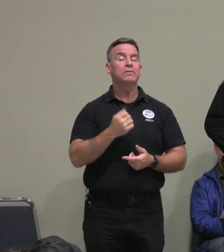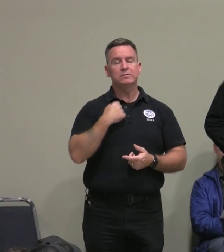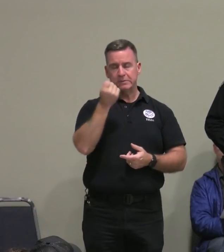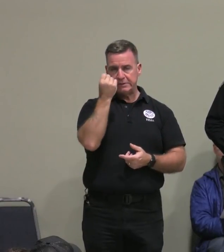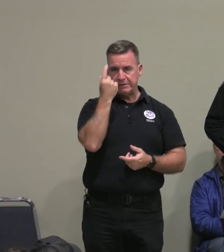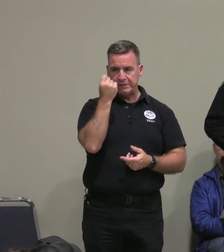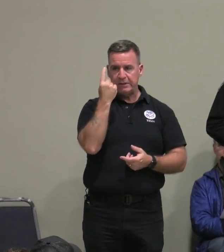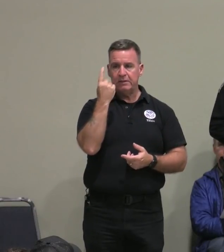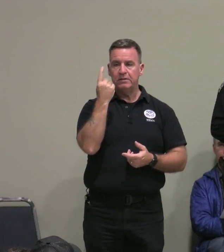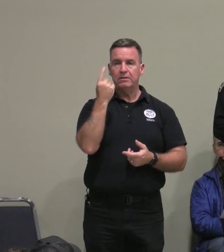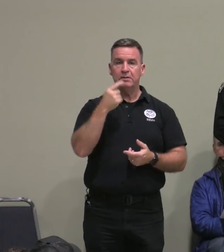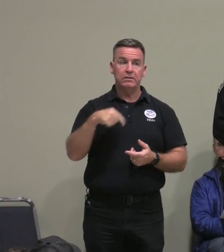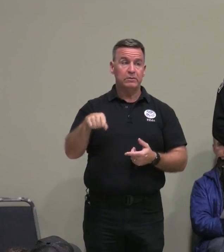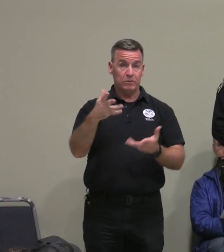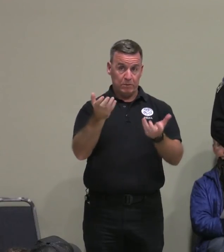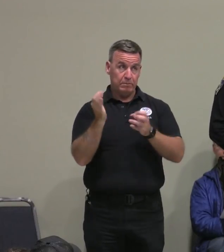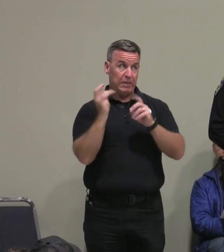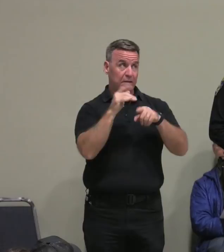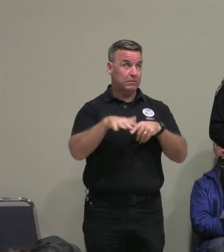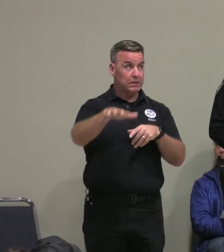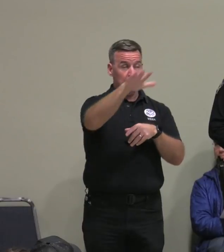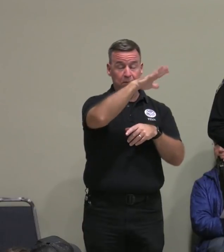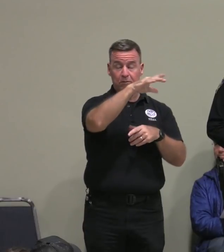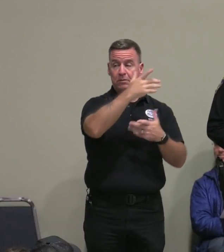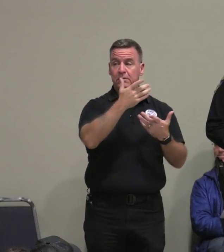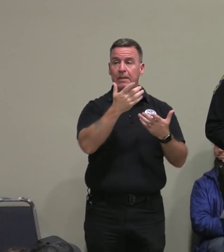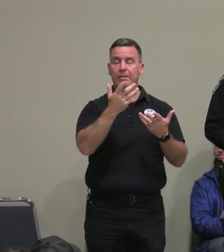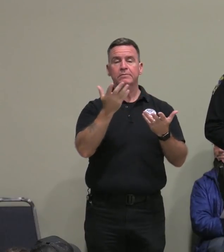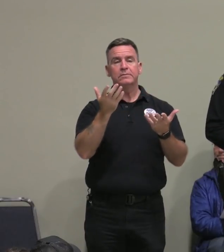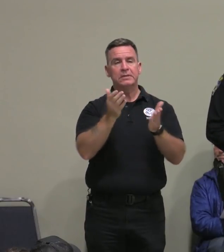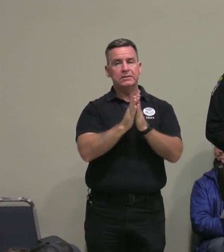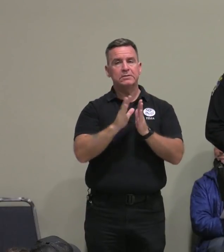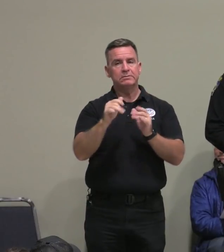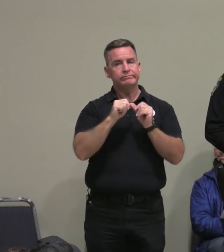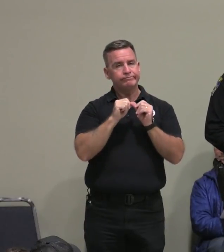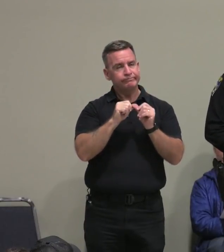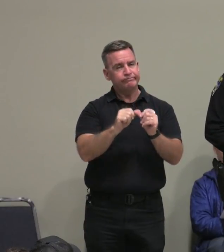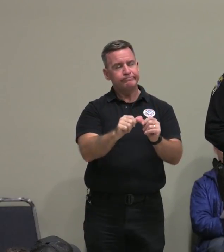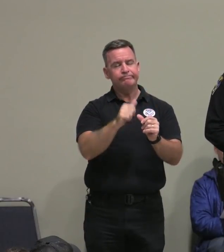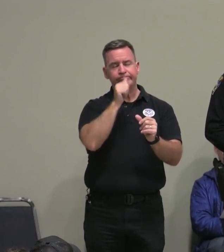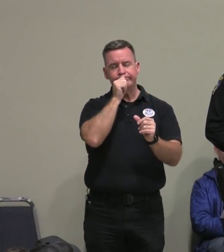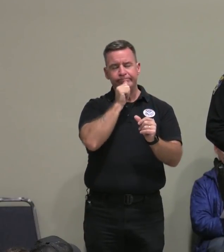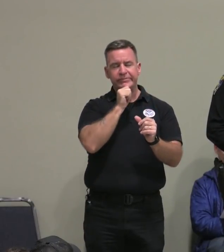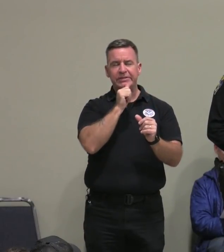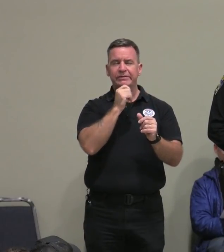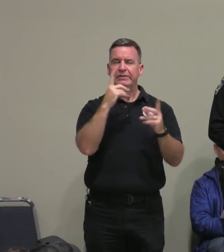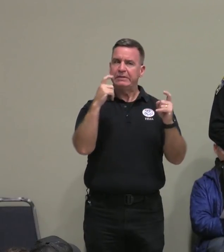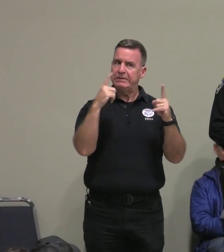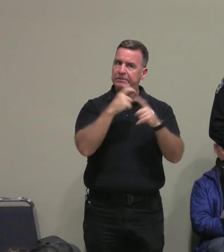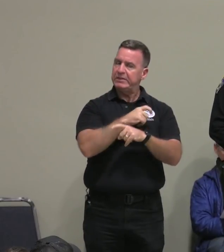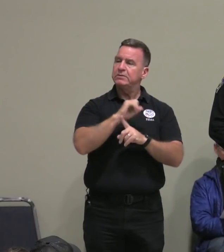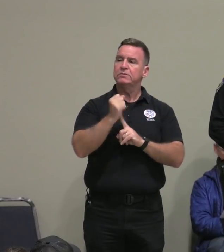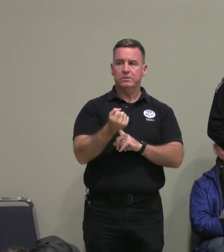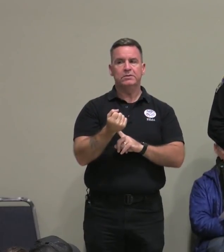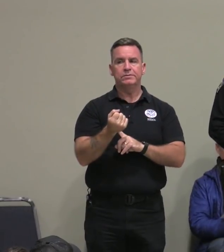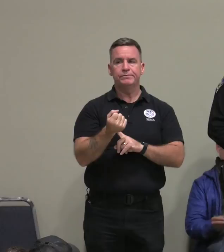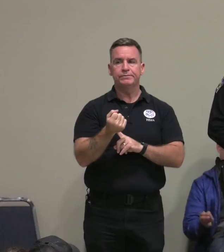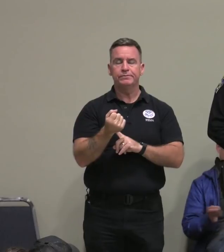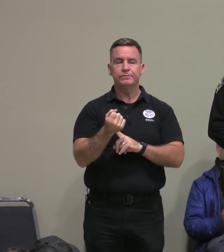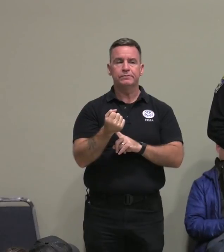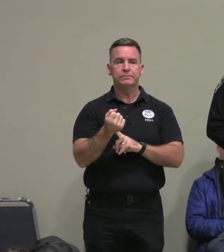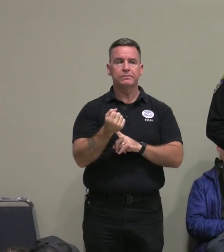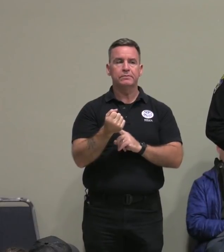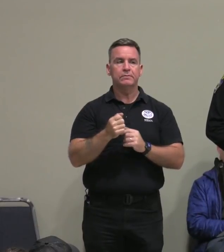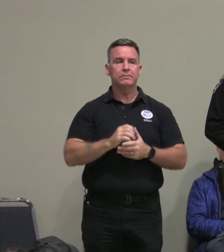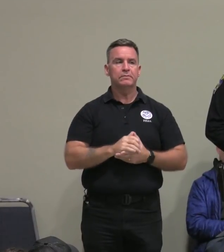understand everybody wants to get back up there. We just ask that you continue to be understanding that it is very complex. And